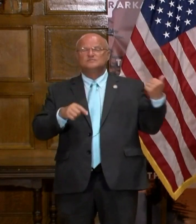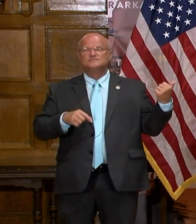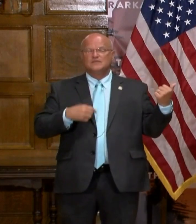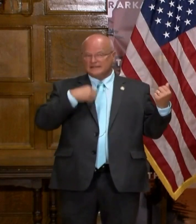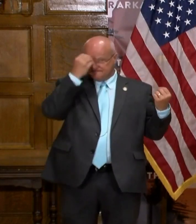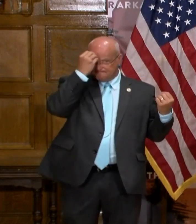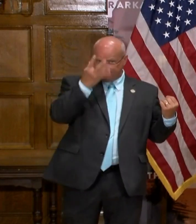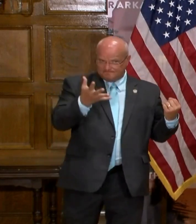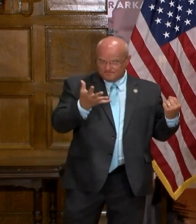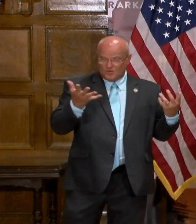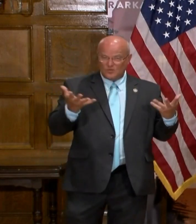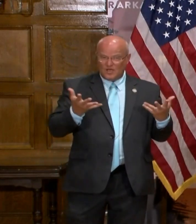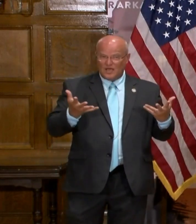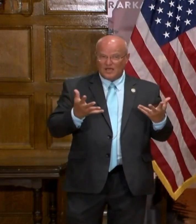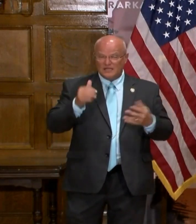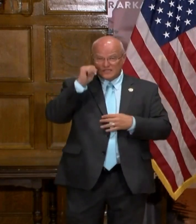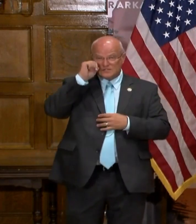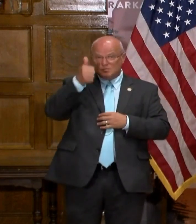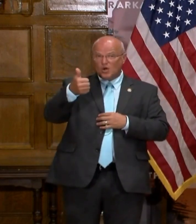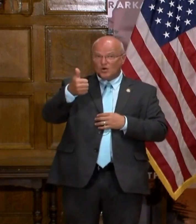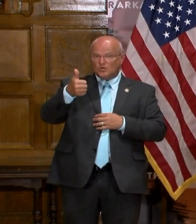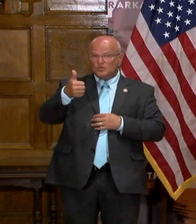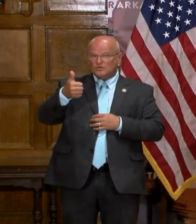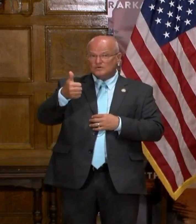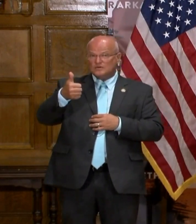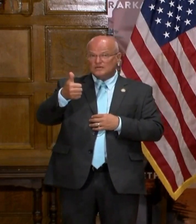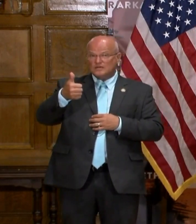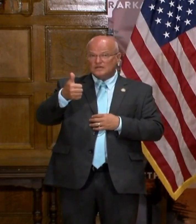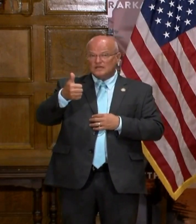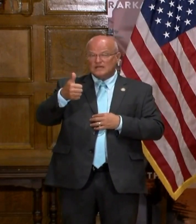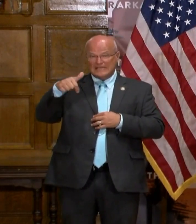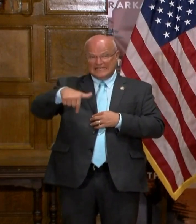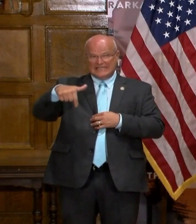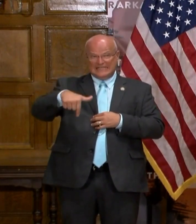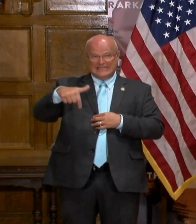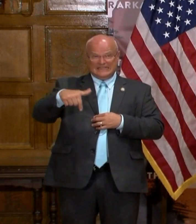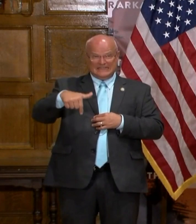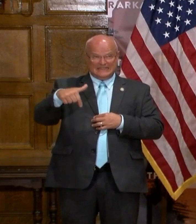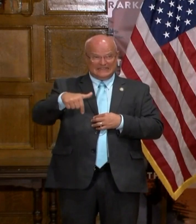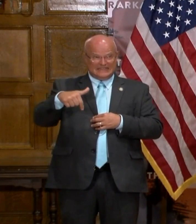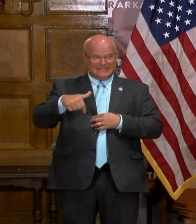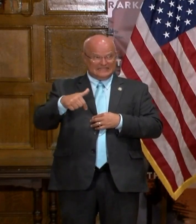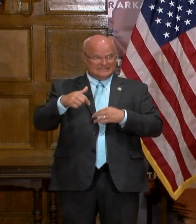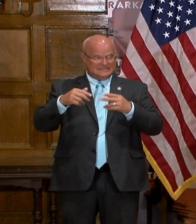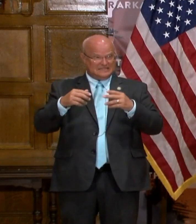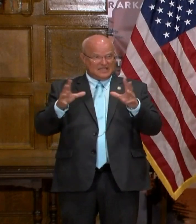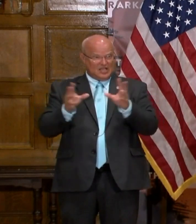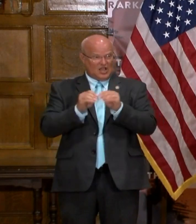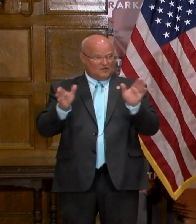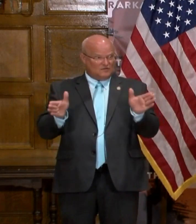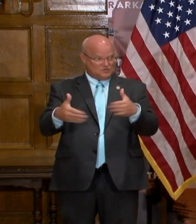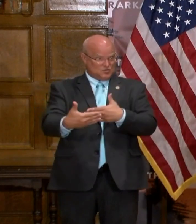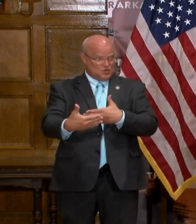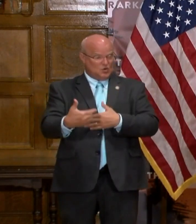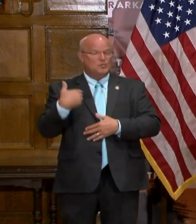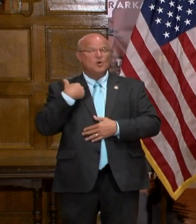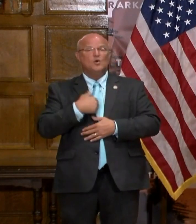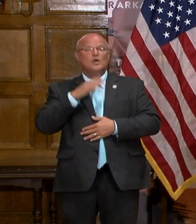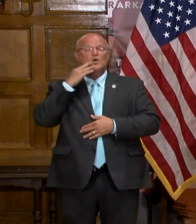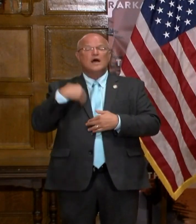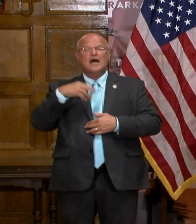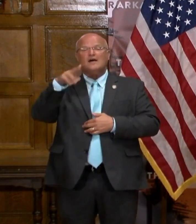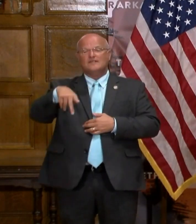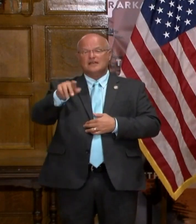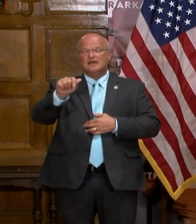this update, and that is that tomorrow in this facility, in this conference room, we will have